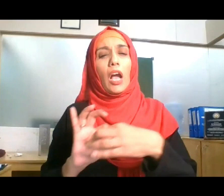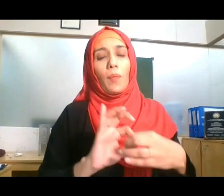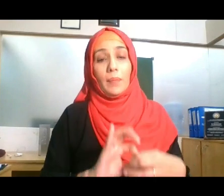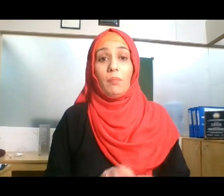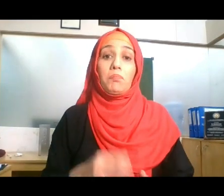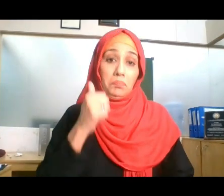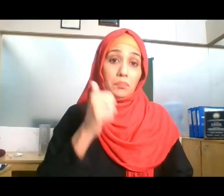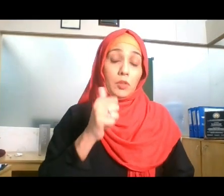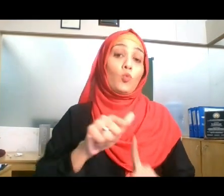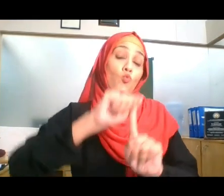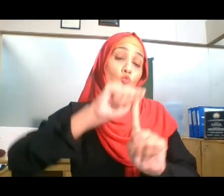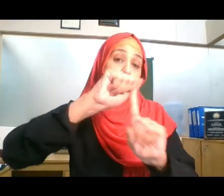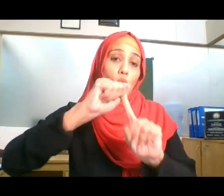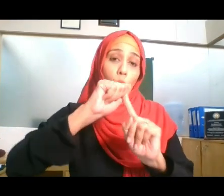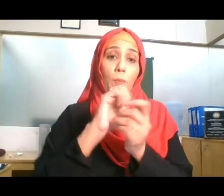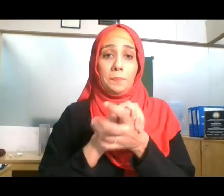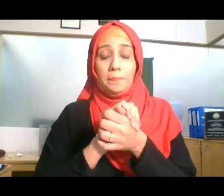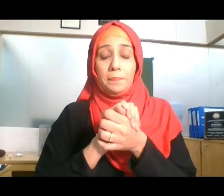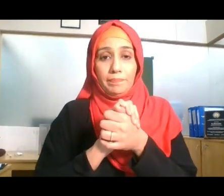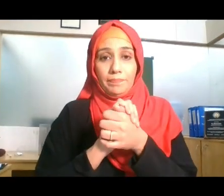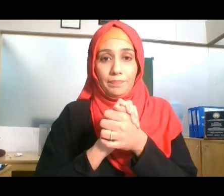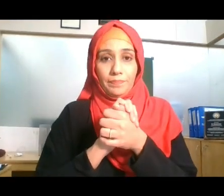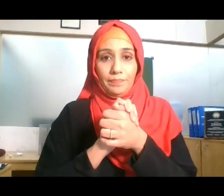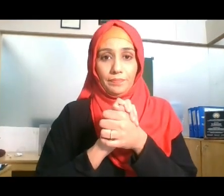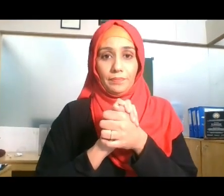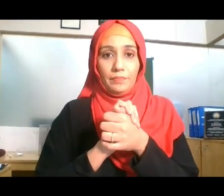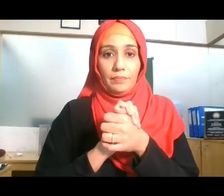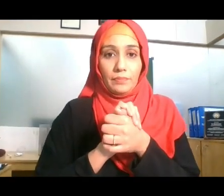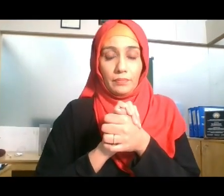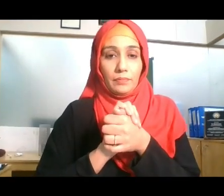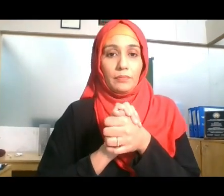absolutely necessary to a part of